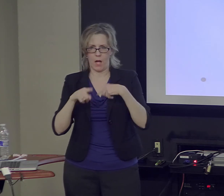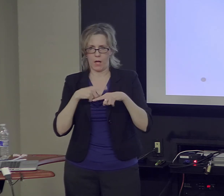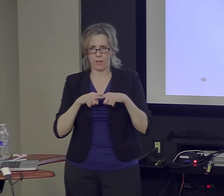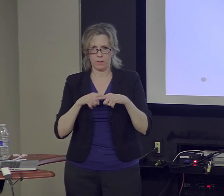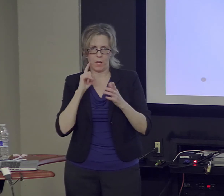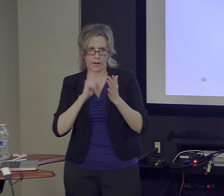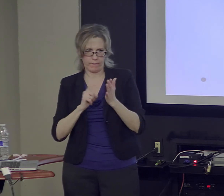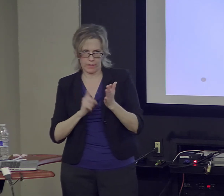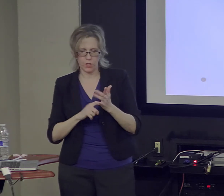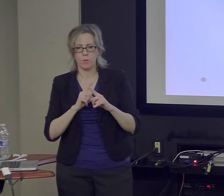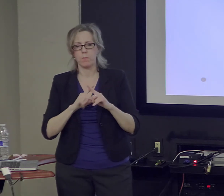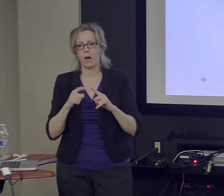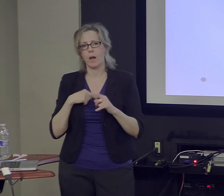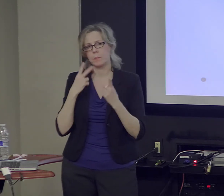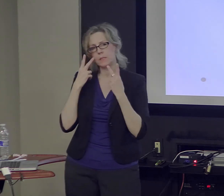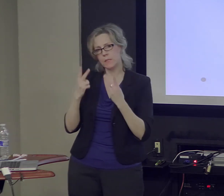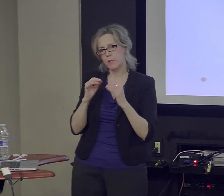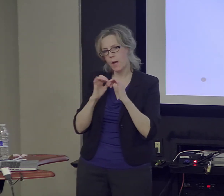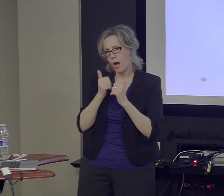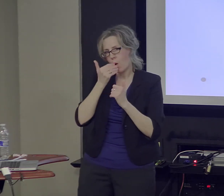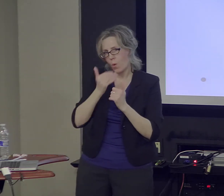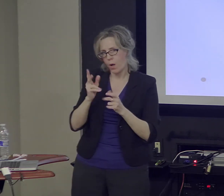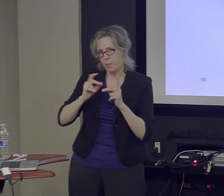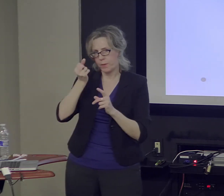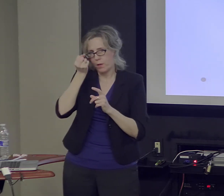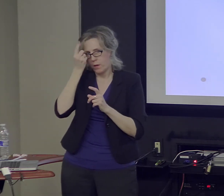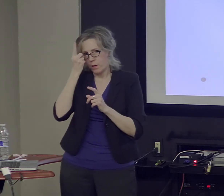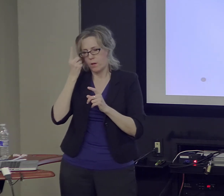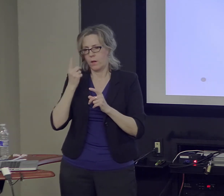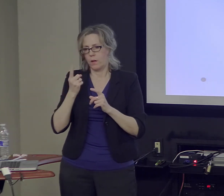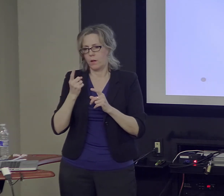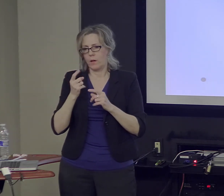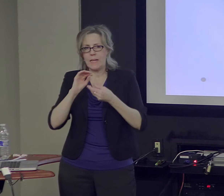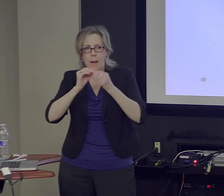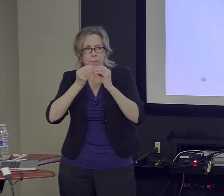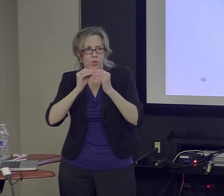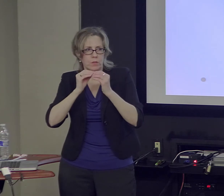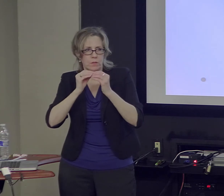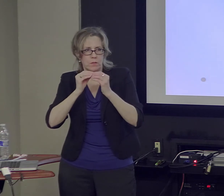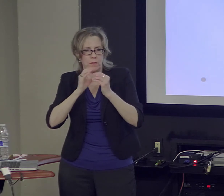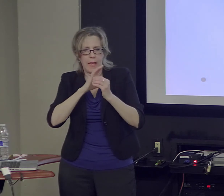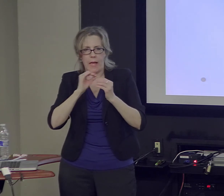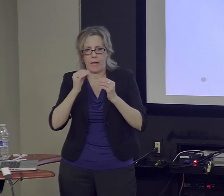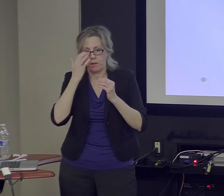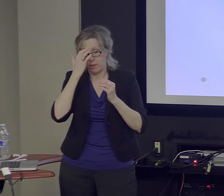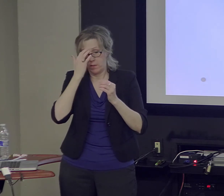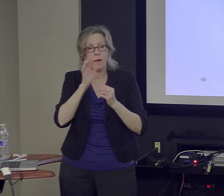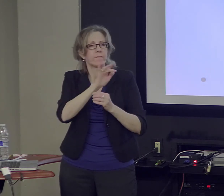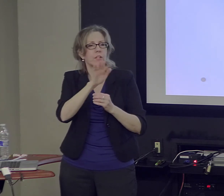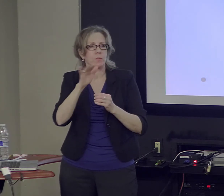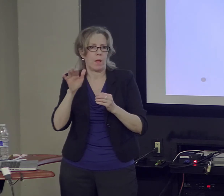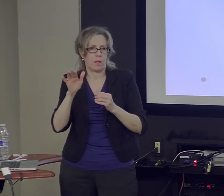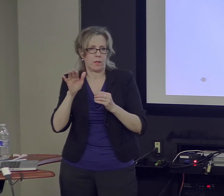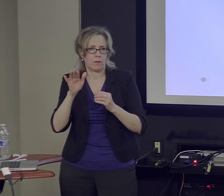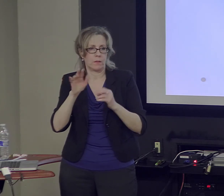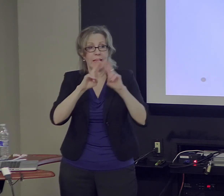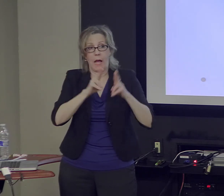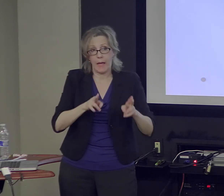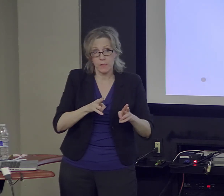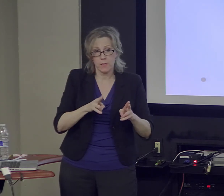It was not just lexical sign identification, but I also wanted to really analyze